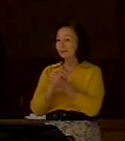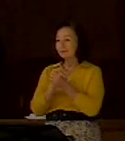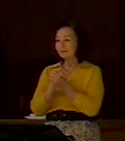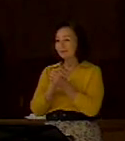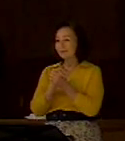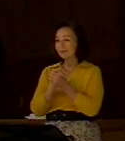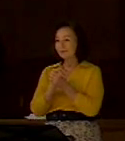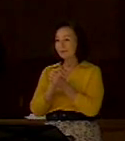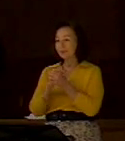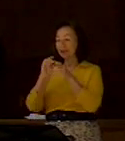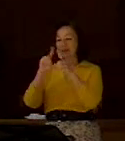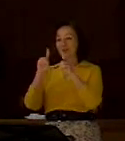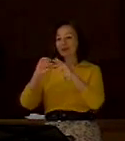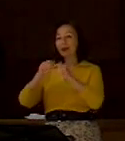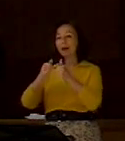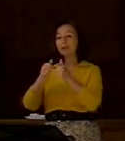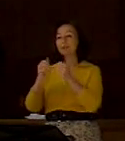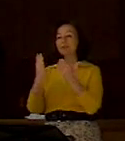But how?